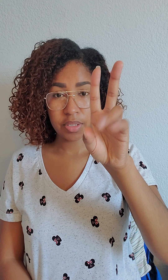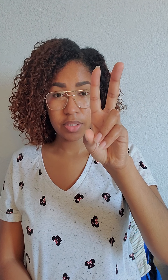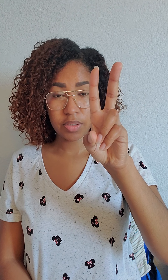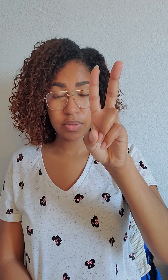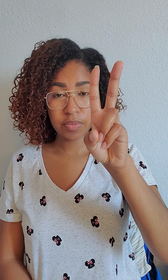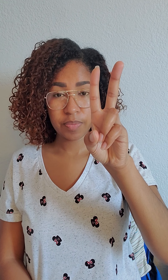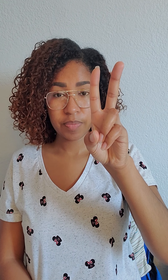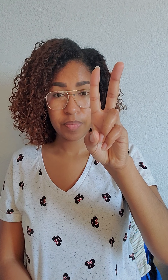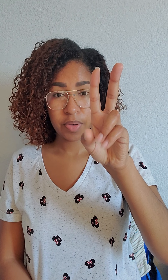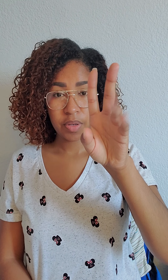42,